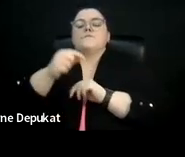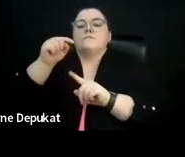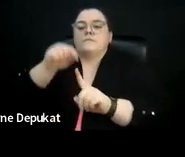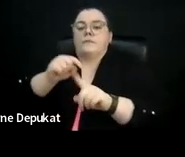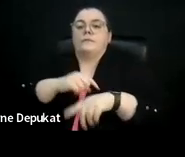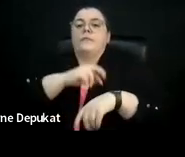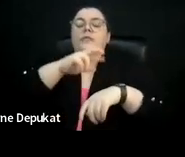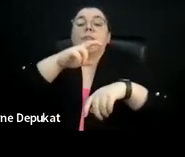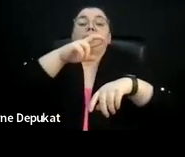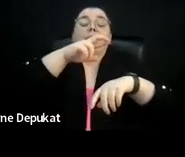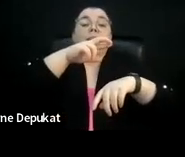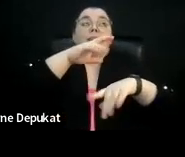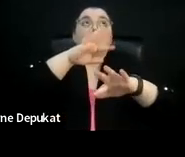service itself.